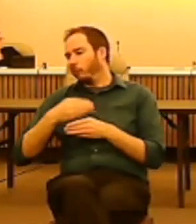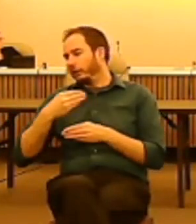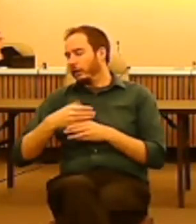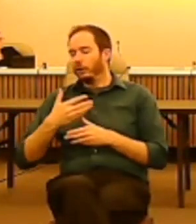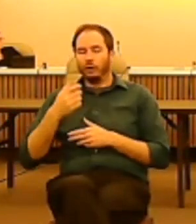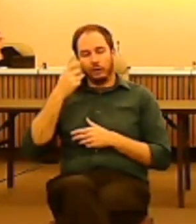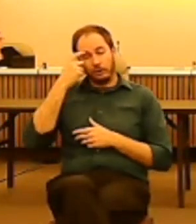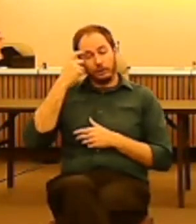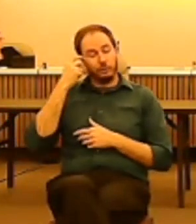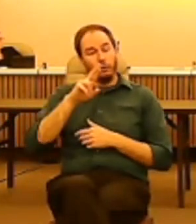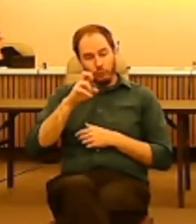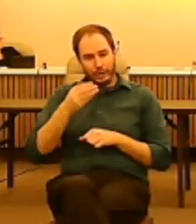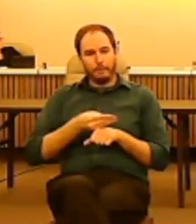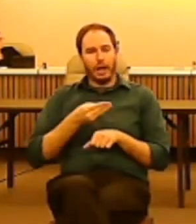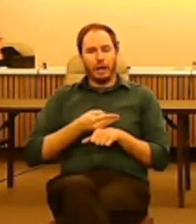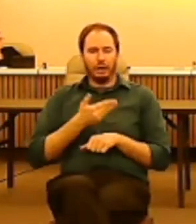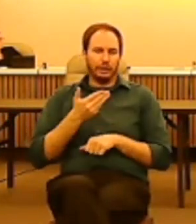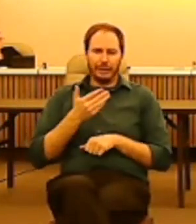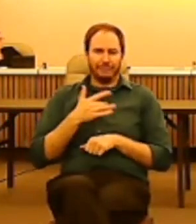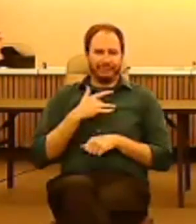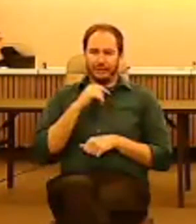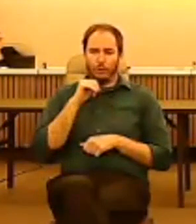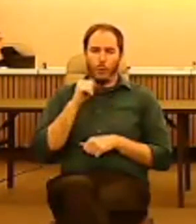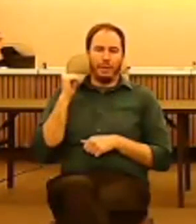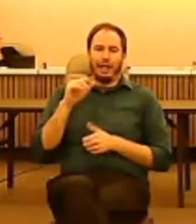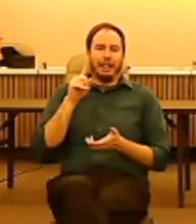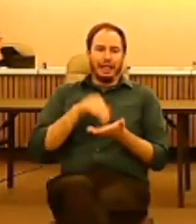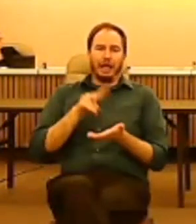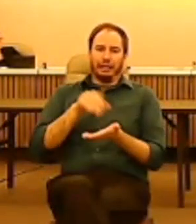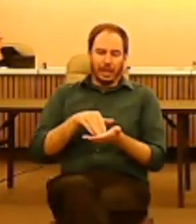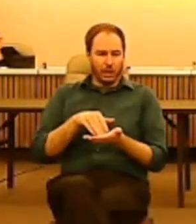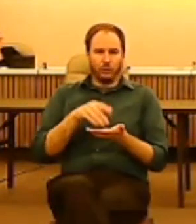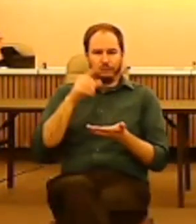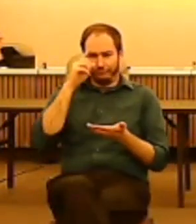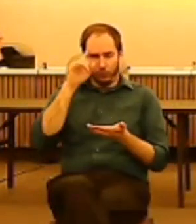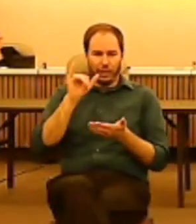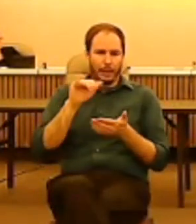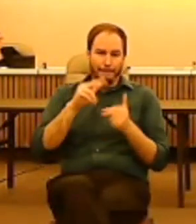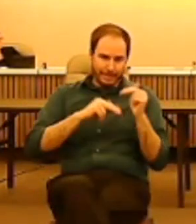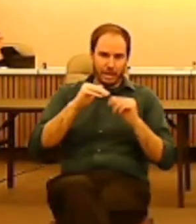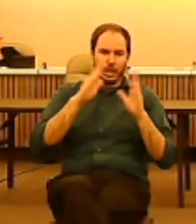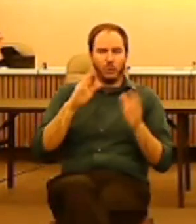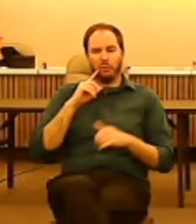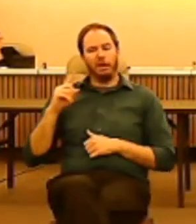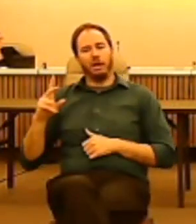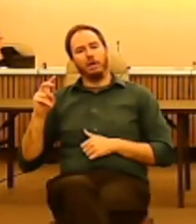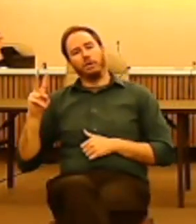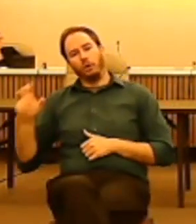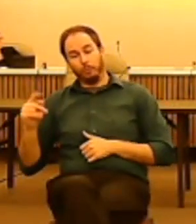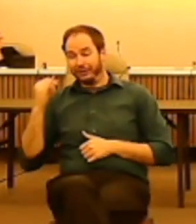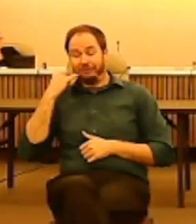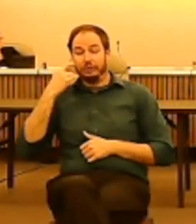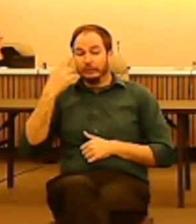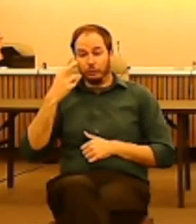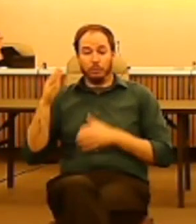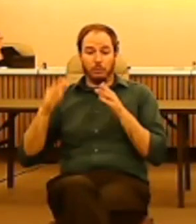So for a remodel, it's not going to be the thousands of dollars, it's going to be the hundreds of dollars. But if for some reason someone really can't